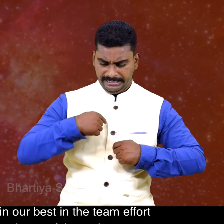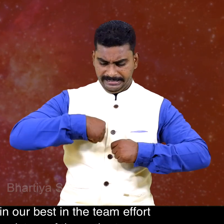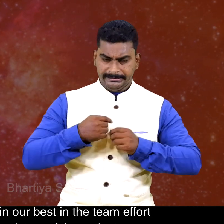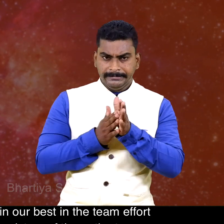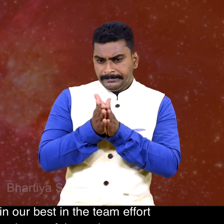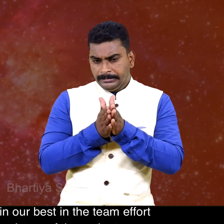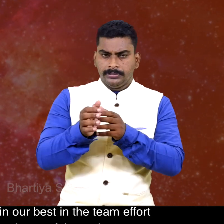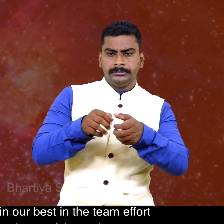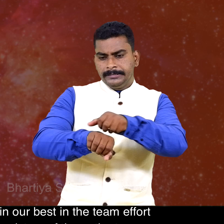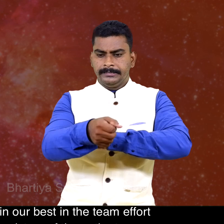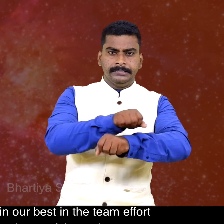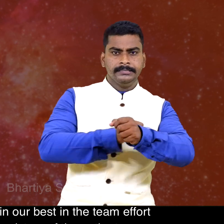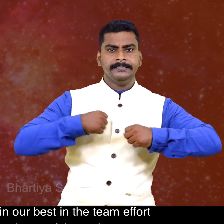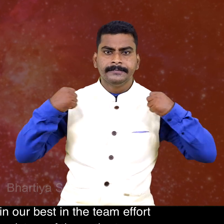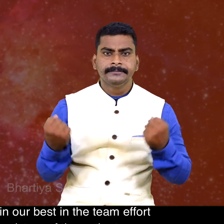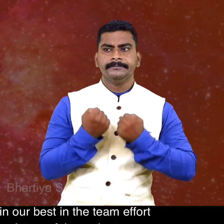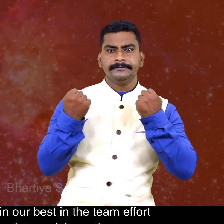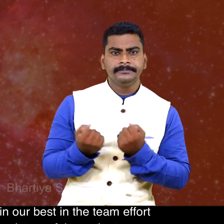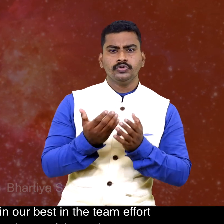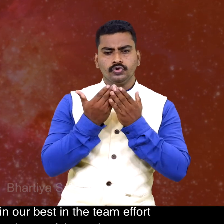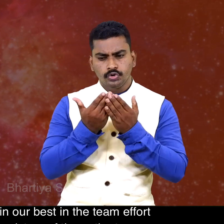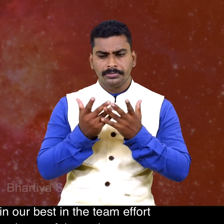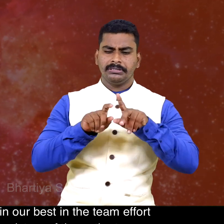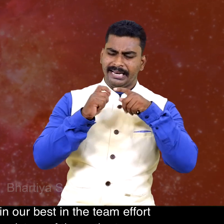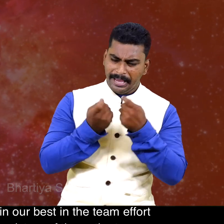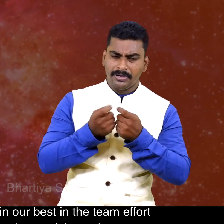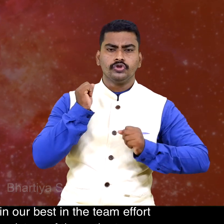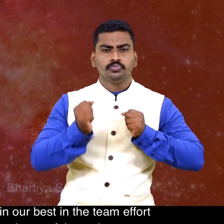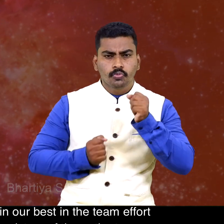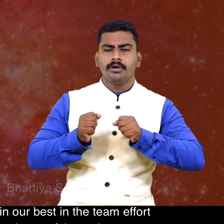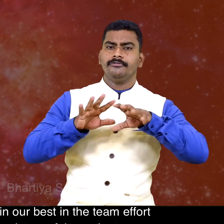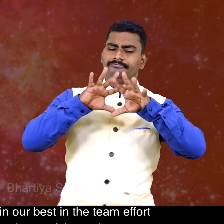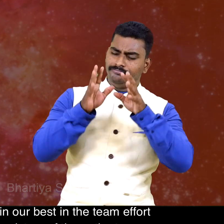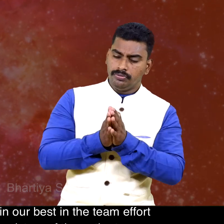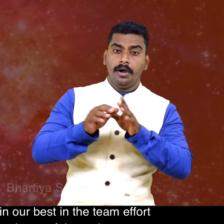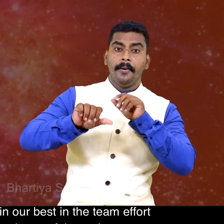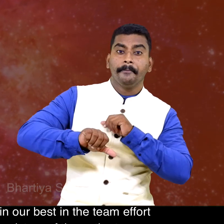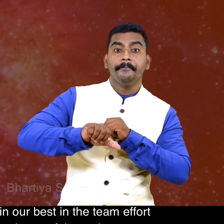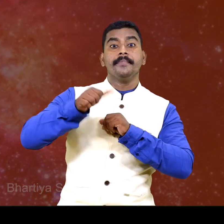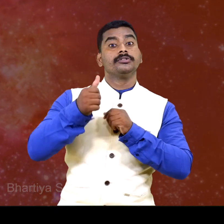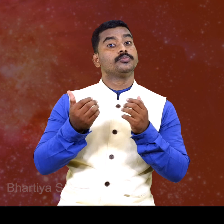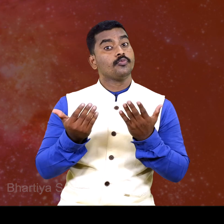to put in our best in the team effort for the victory of the entire team.